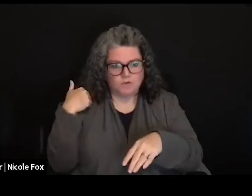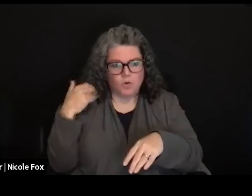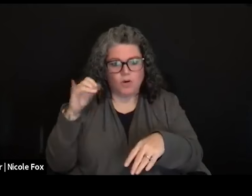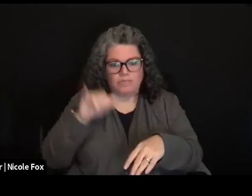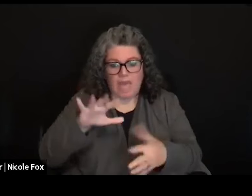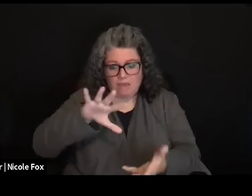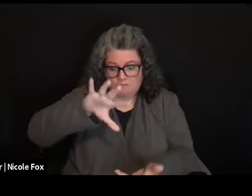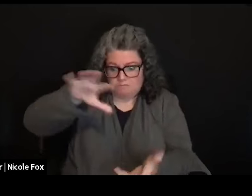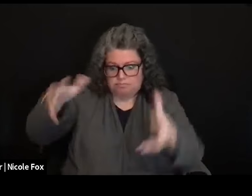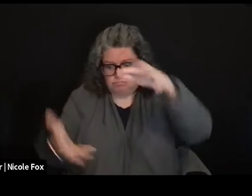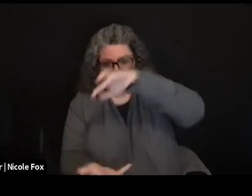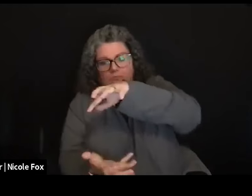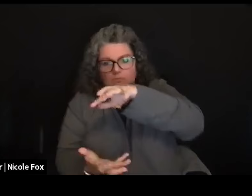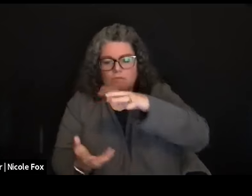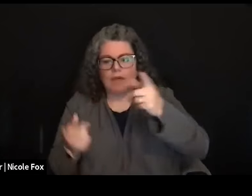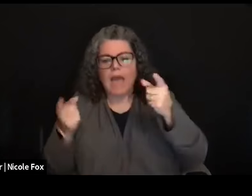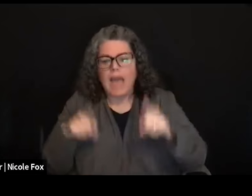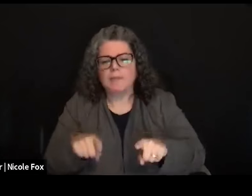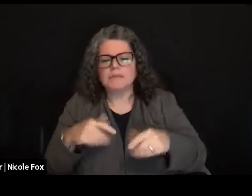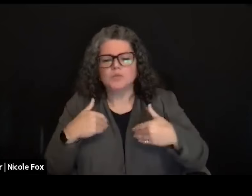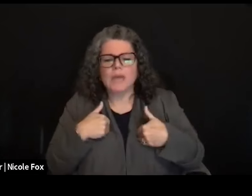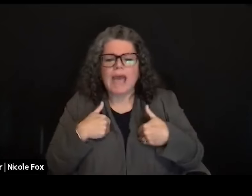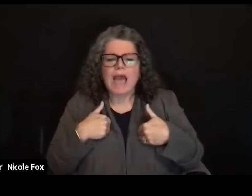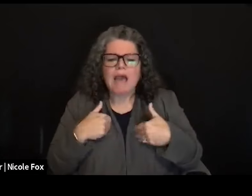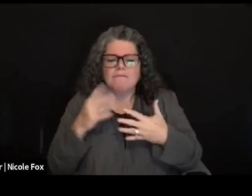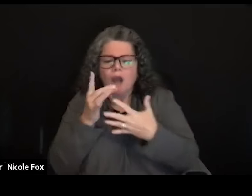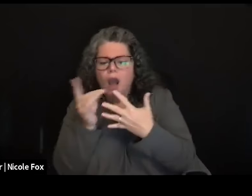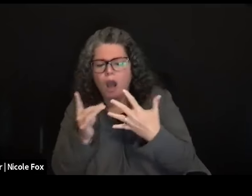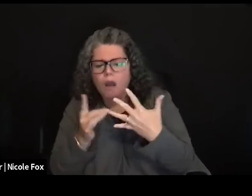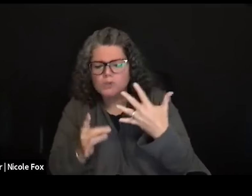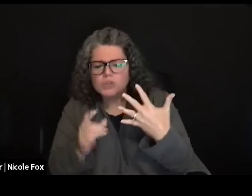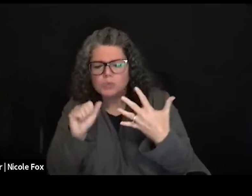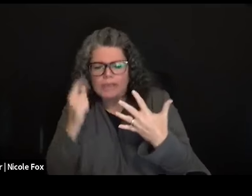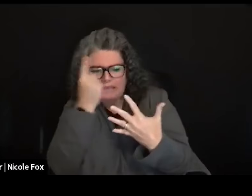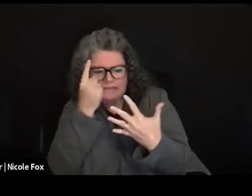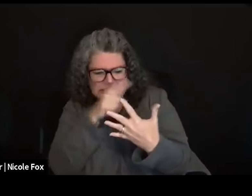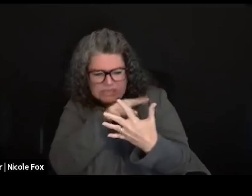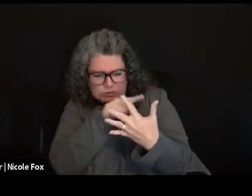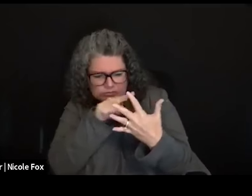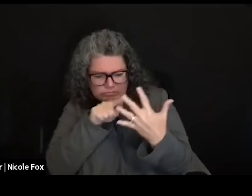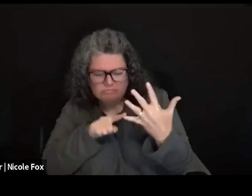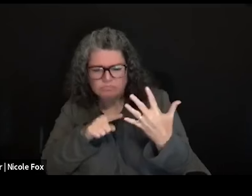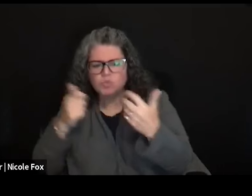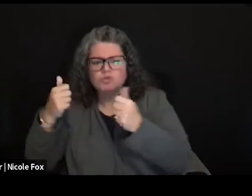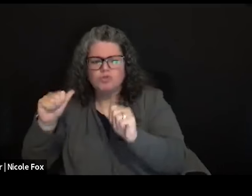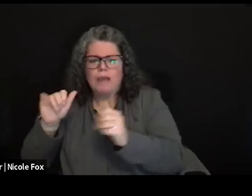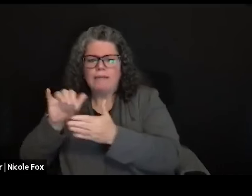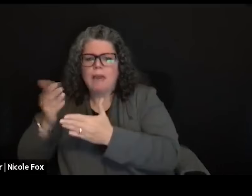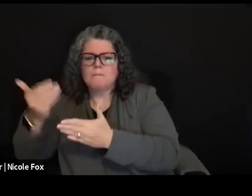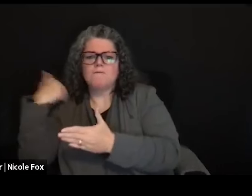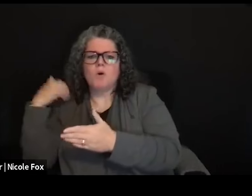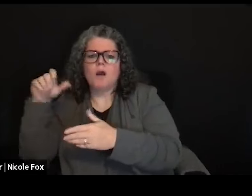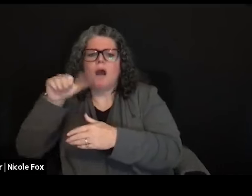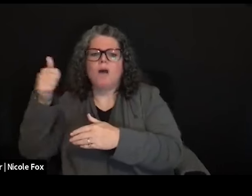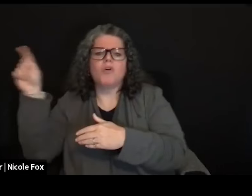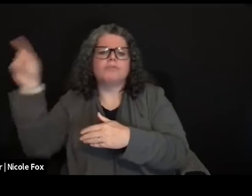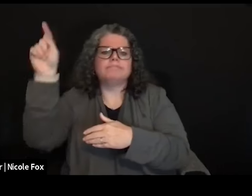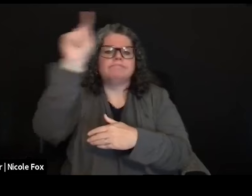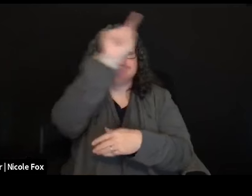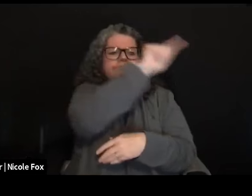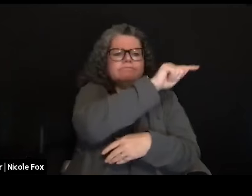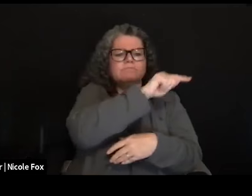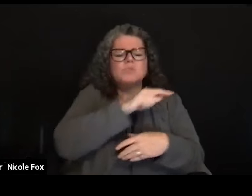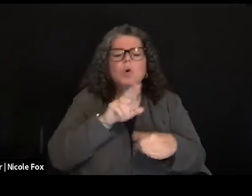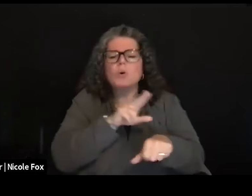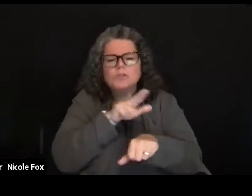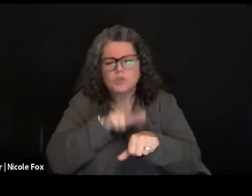there are treatment options that we can consider that have been done before. So this is kind of a normal course of trying